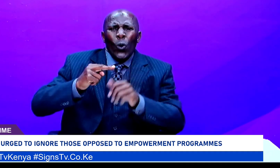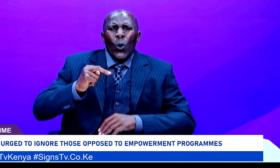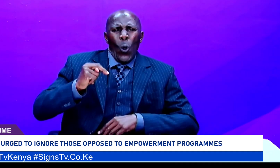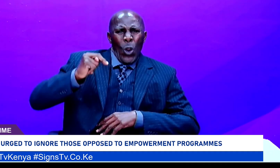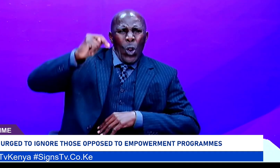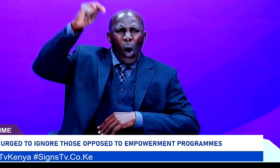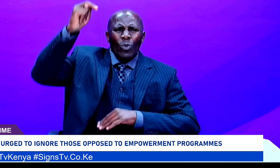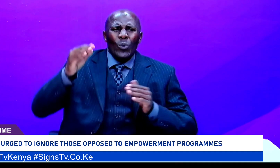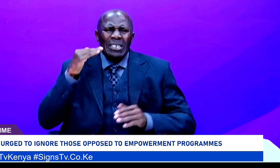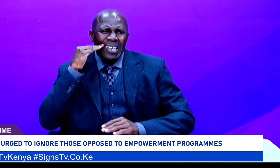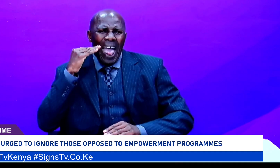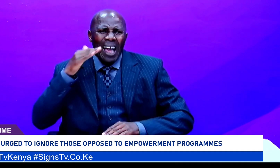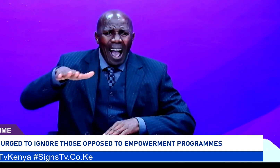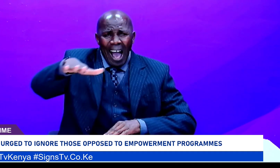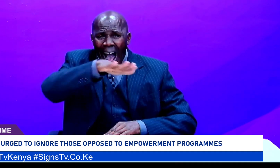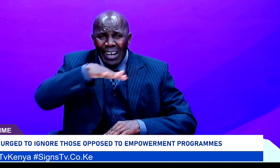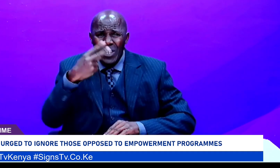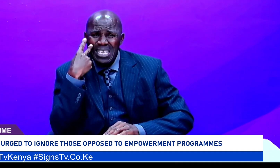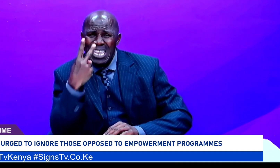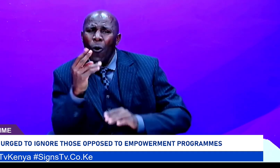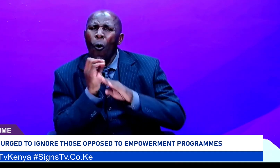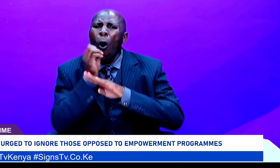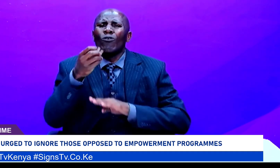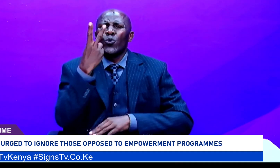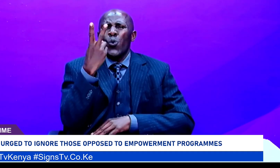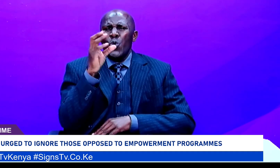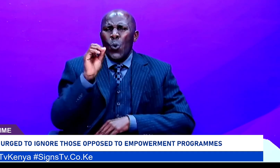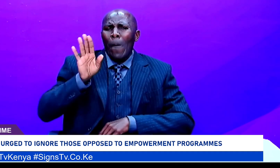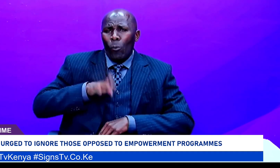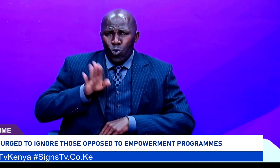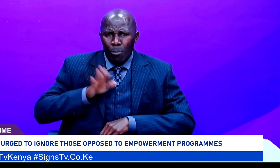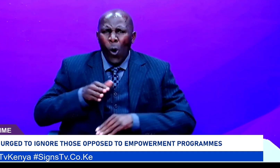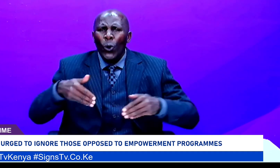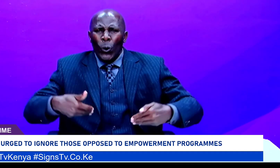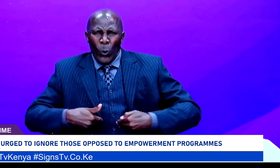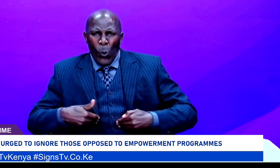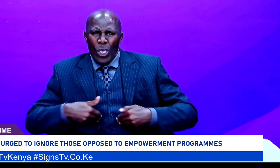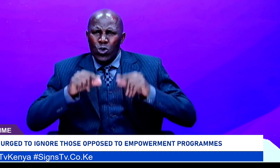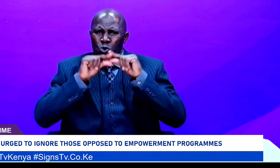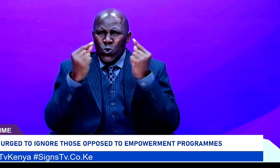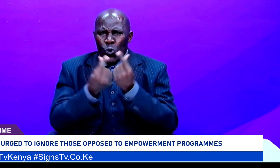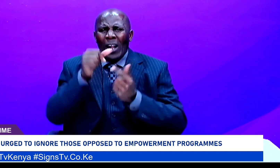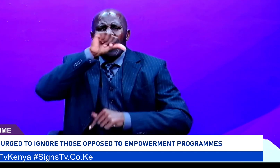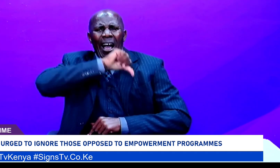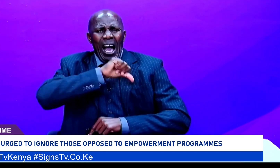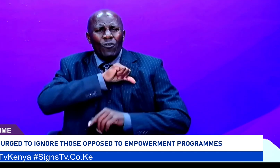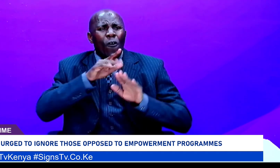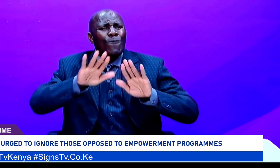The launch, which was held at the Saga Polytechnic grounds in North Ugenya location, saw